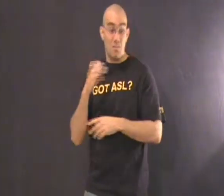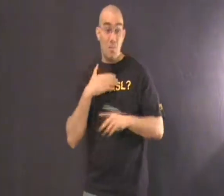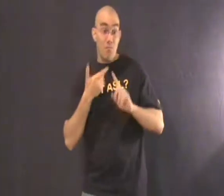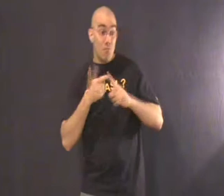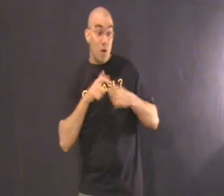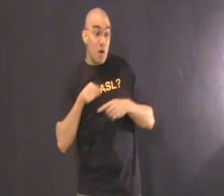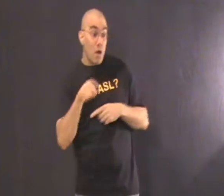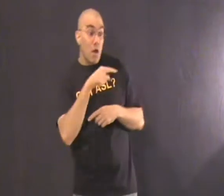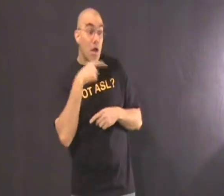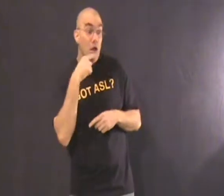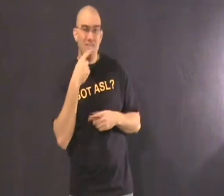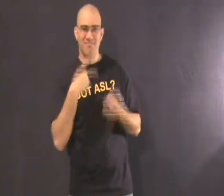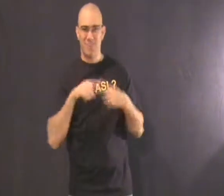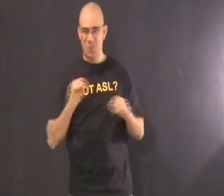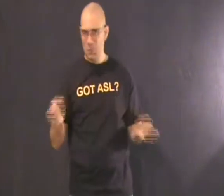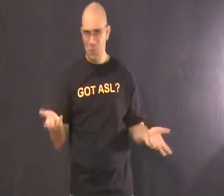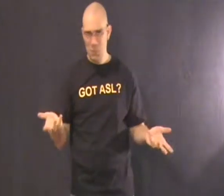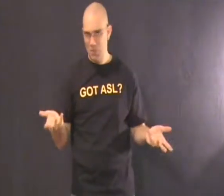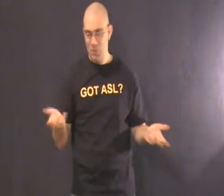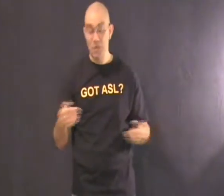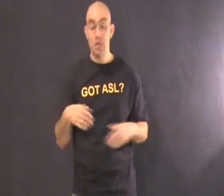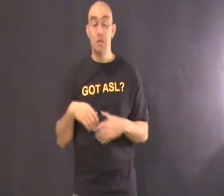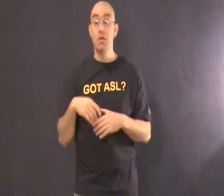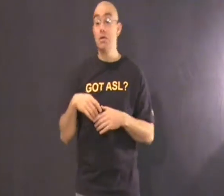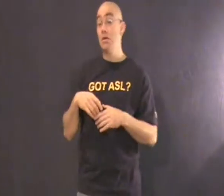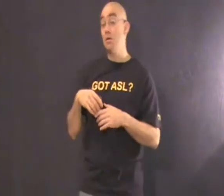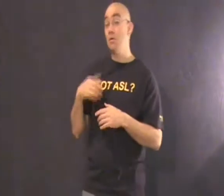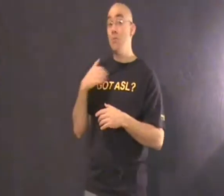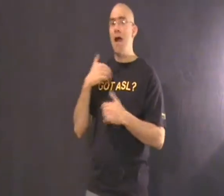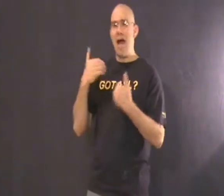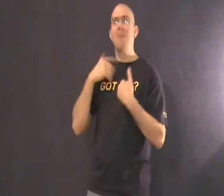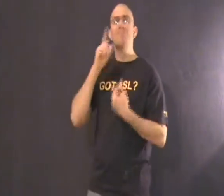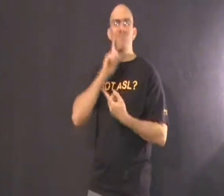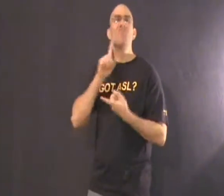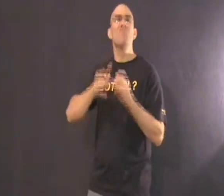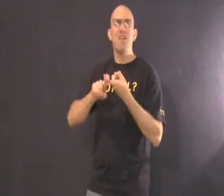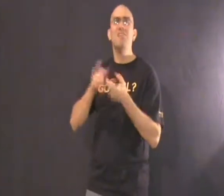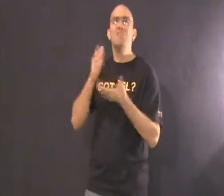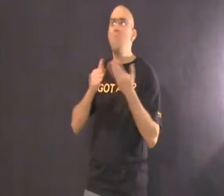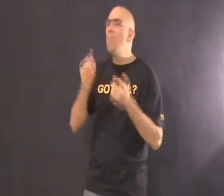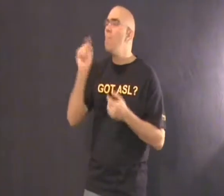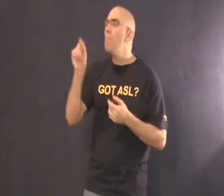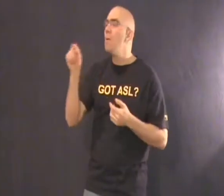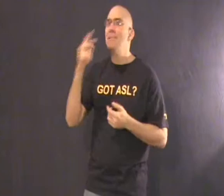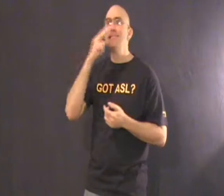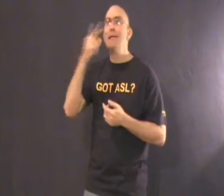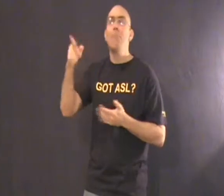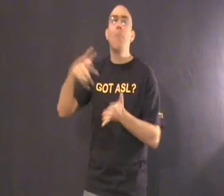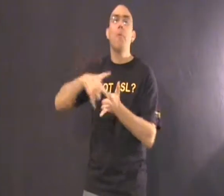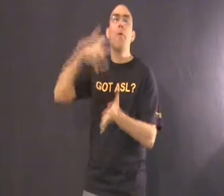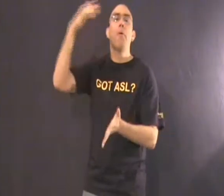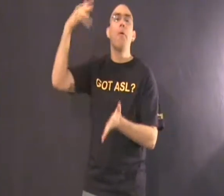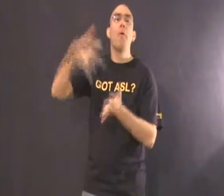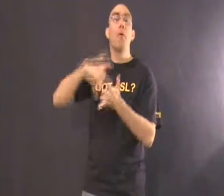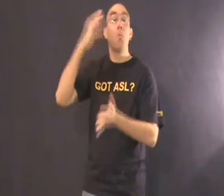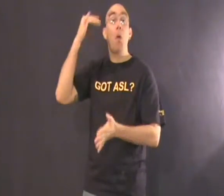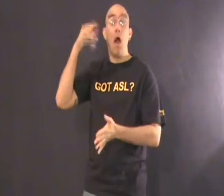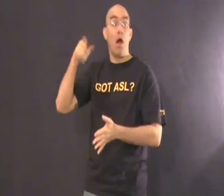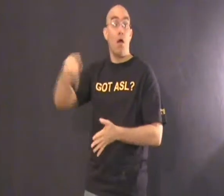The interpreters at school used C. And then, of course, my hearing friends didn't sign at all. Now, I had some deaf friends that I saw